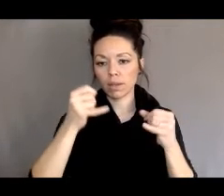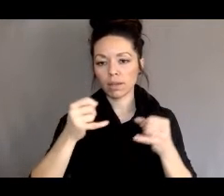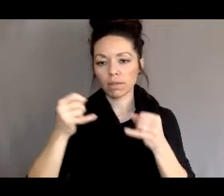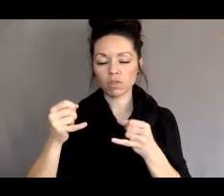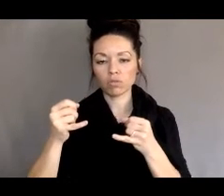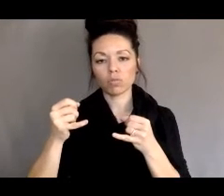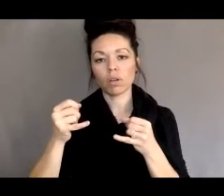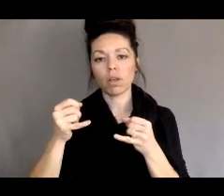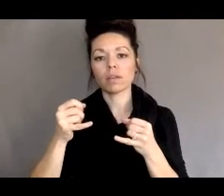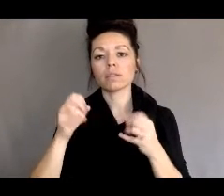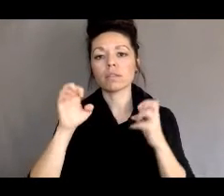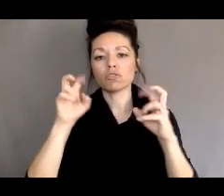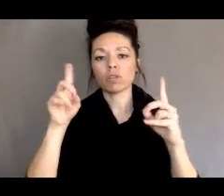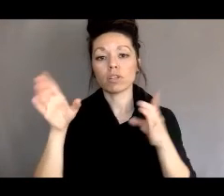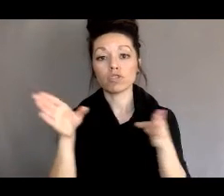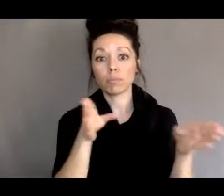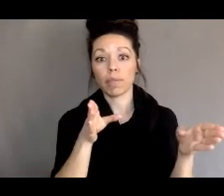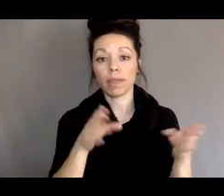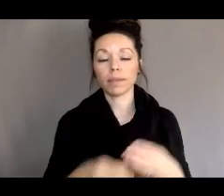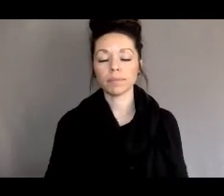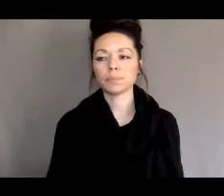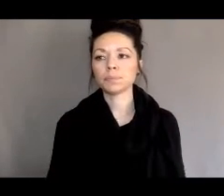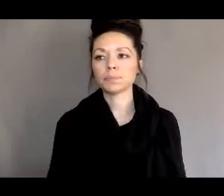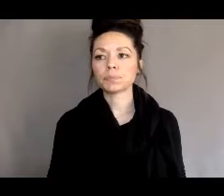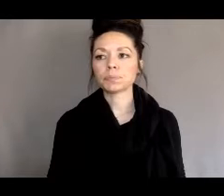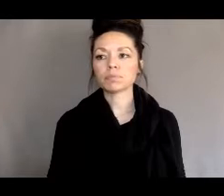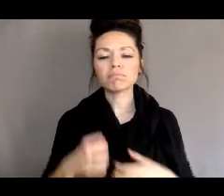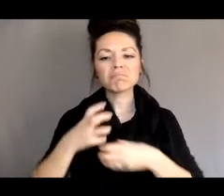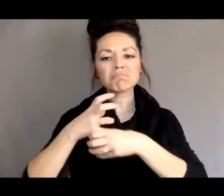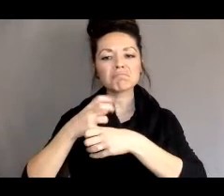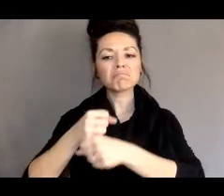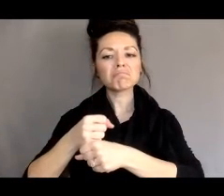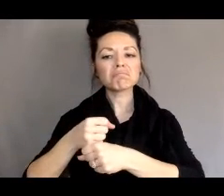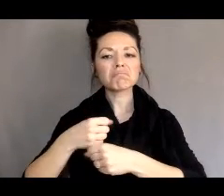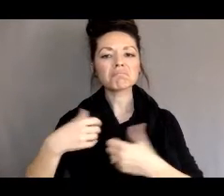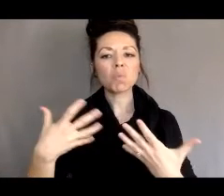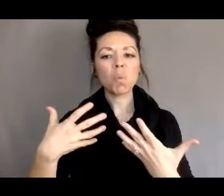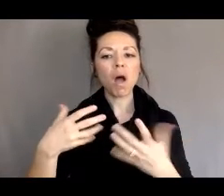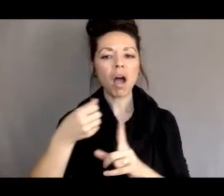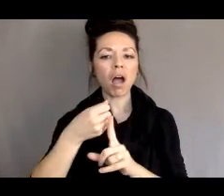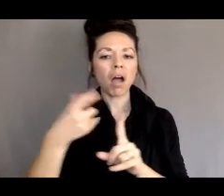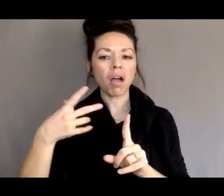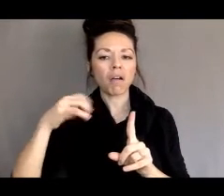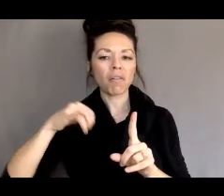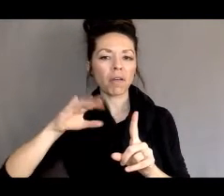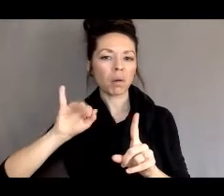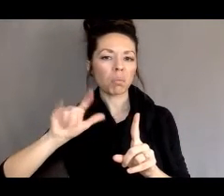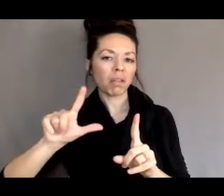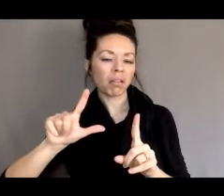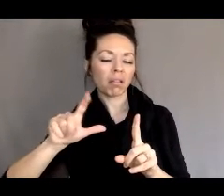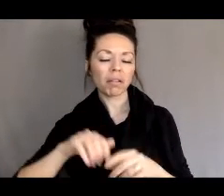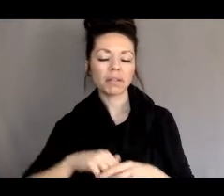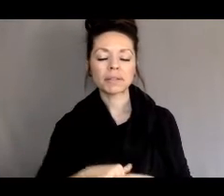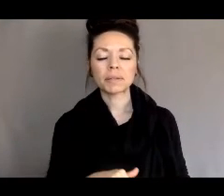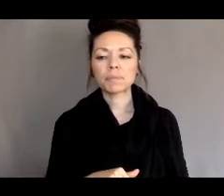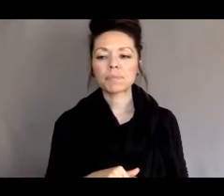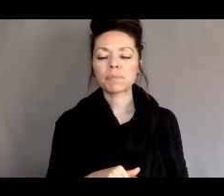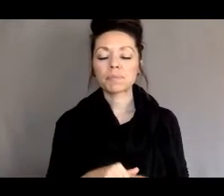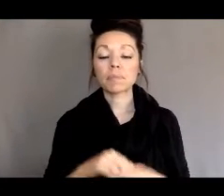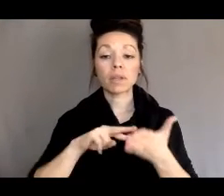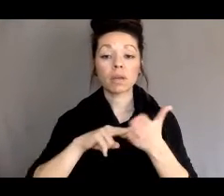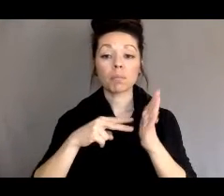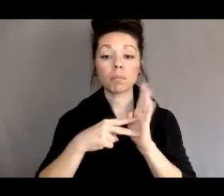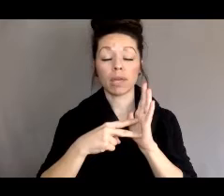plan. And in summary, what this bill would do would allow when a student